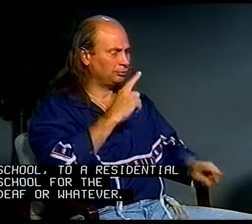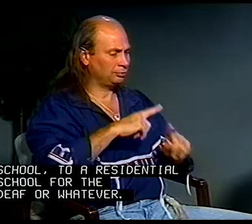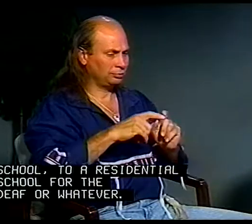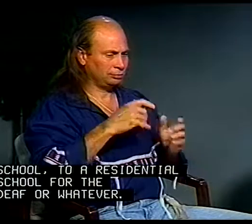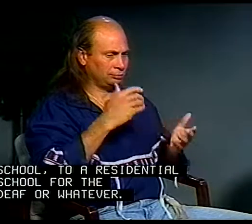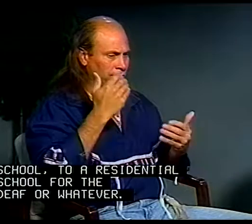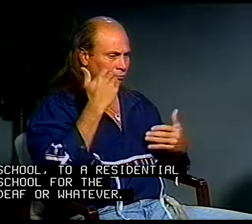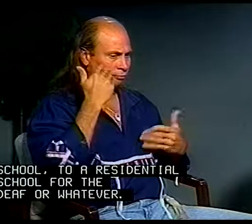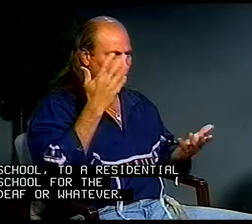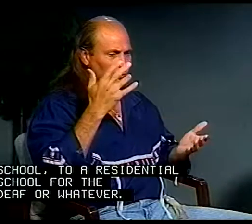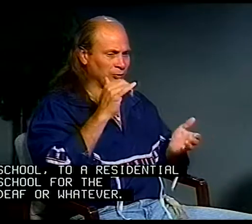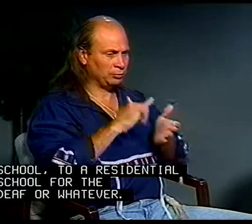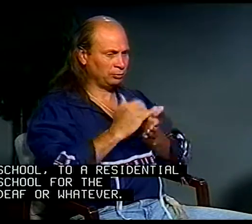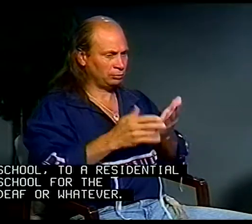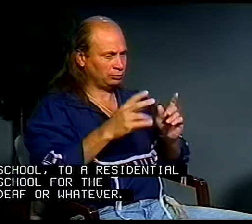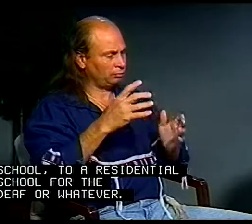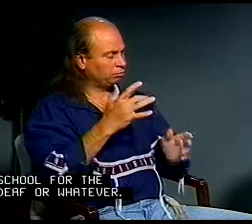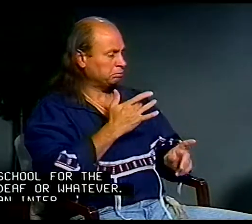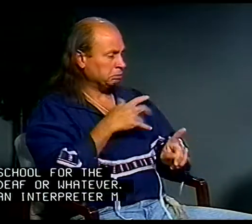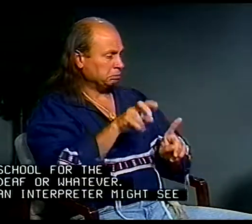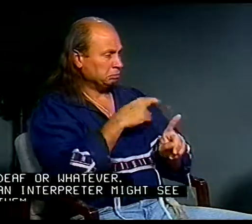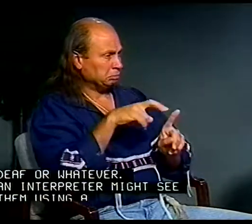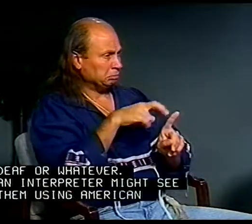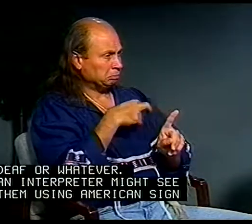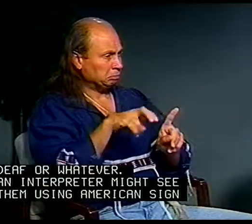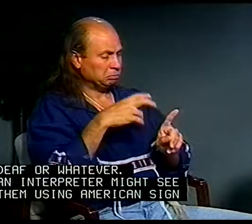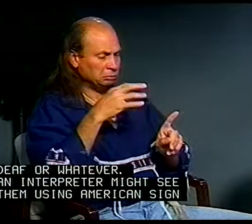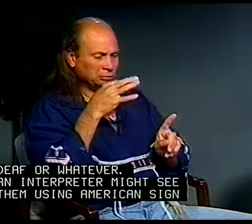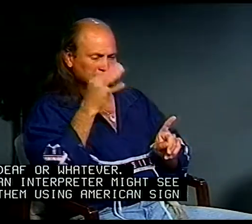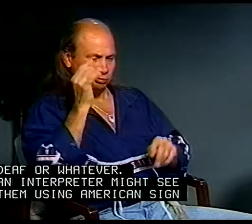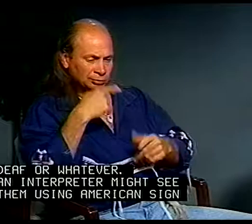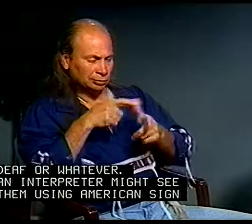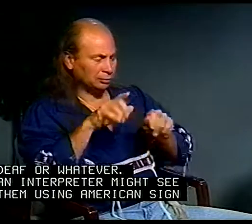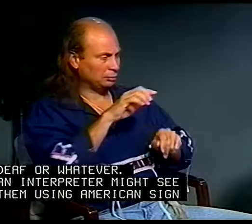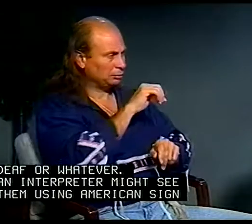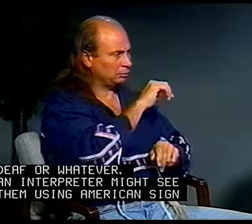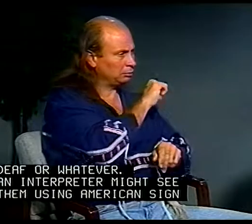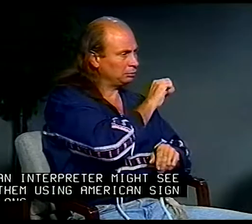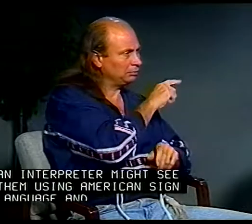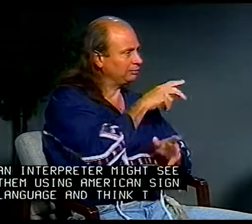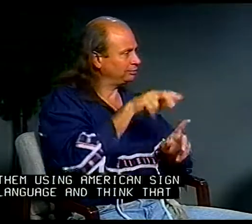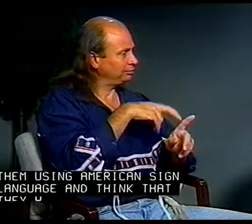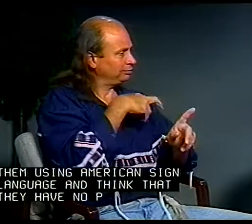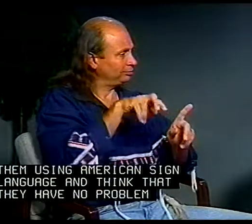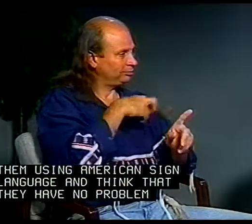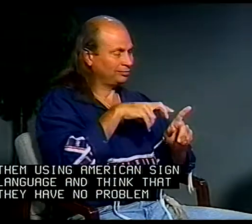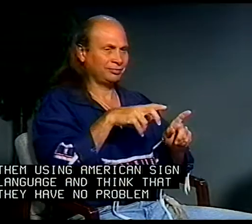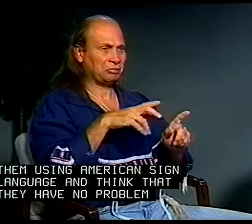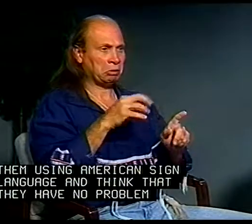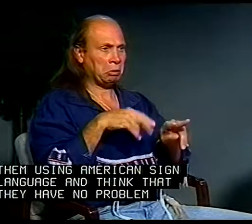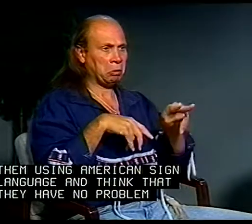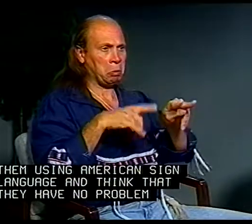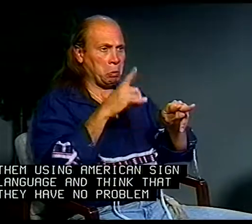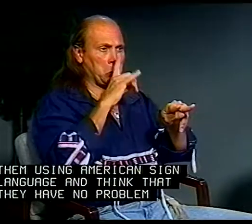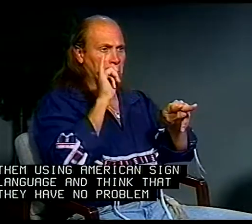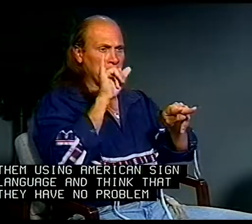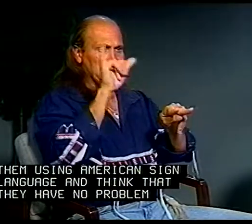to a residential school for the deaf, or whatever. An interpreter might see them using American Sign Language and think they have no